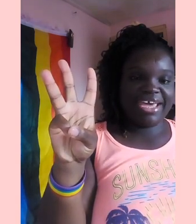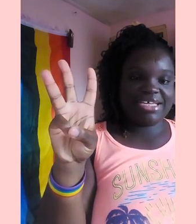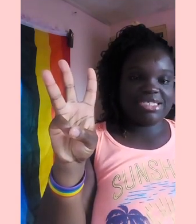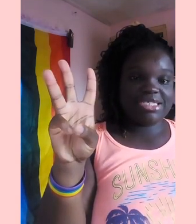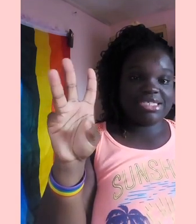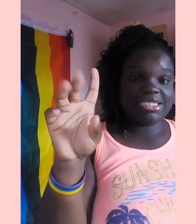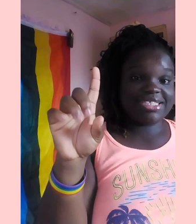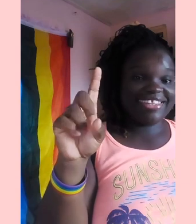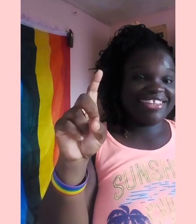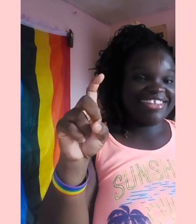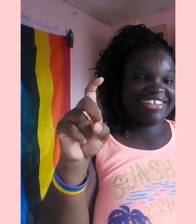X,